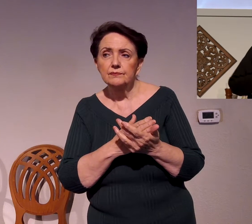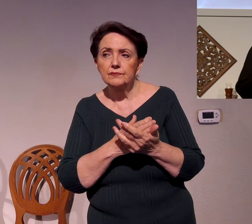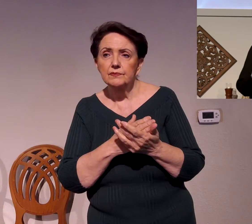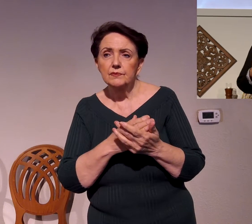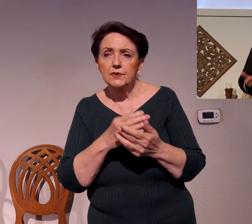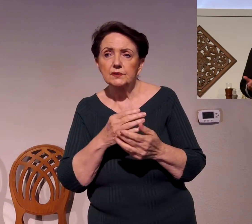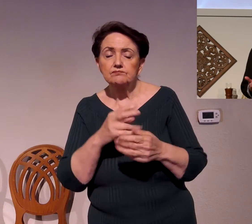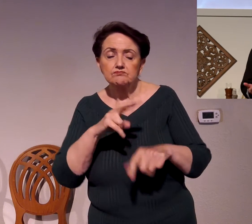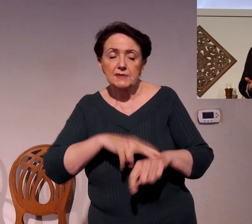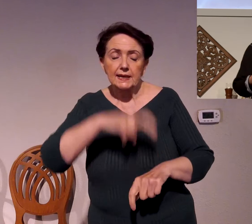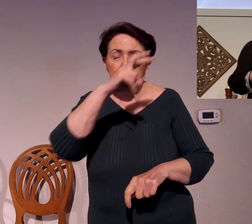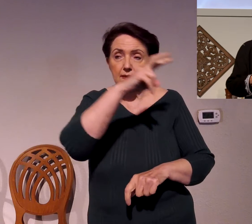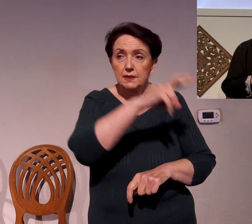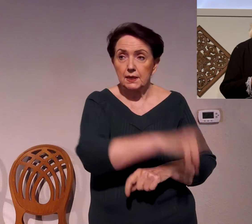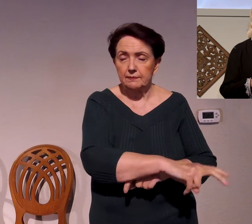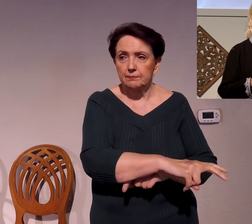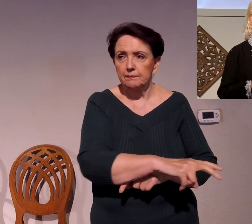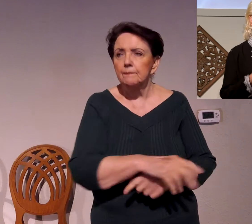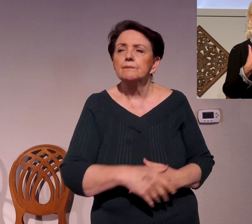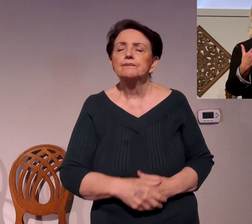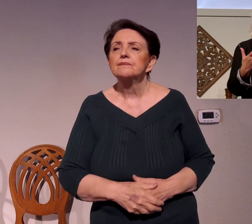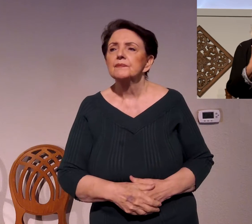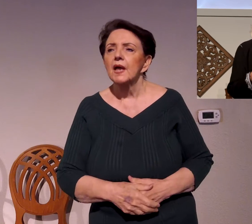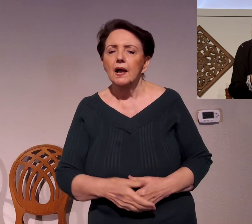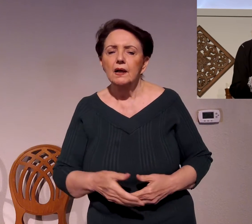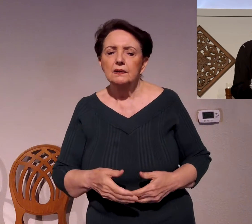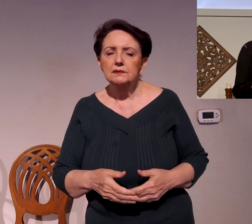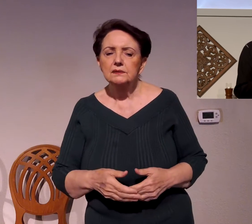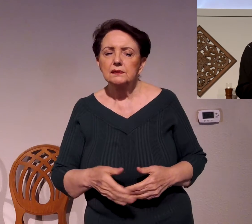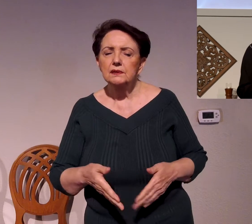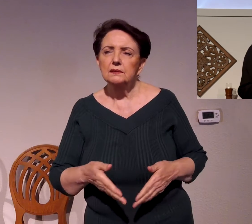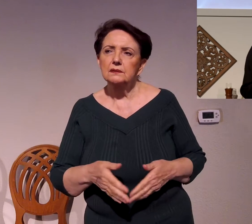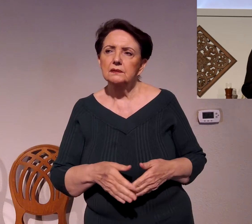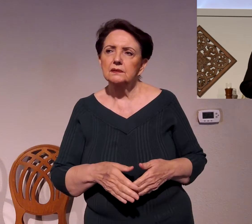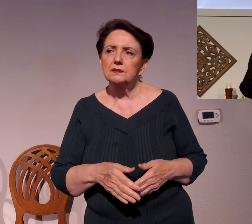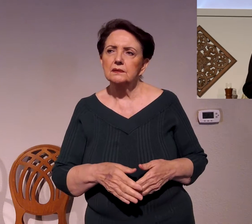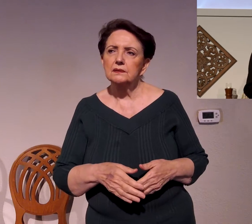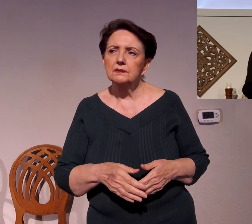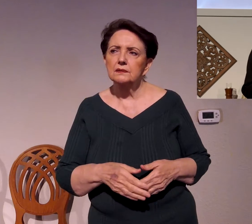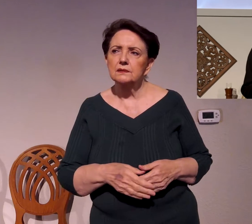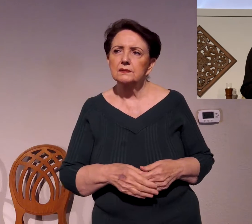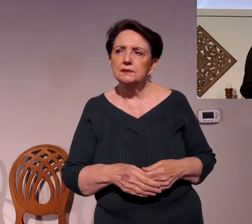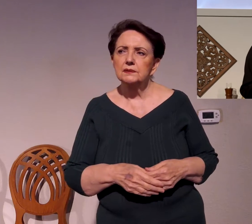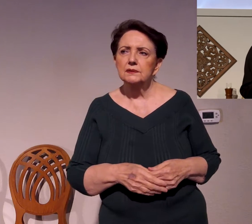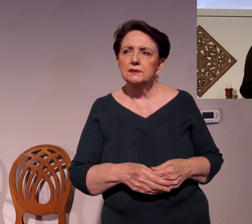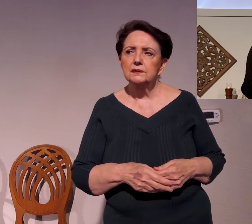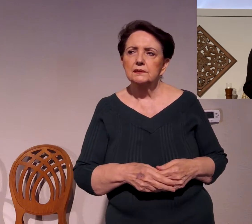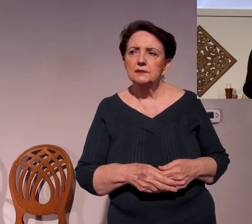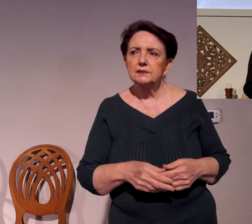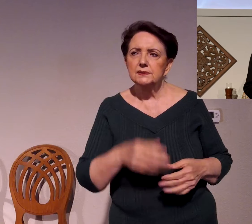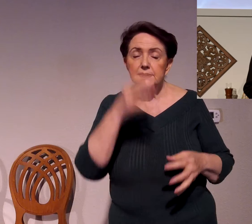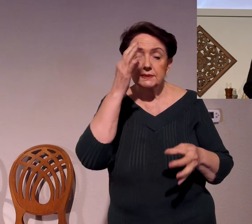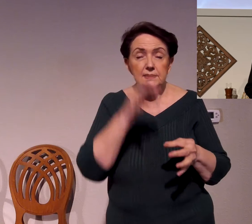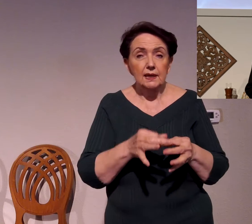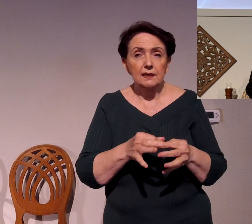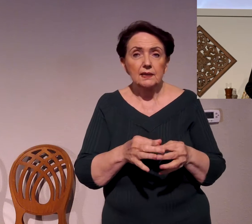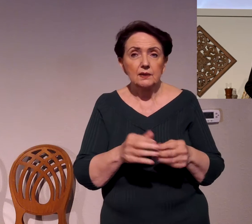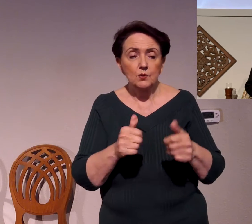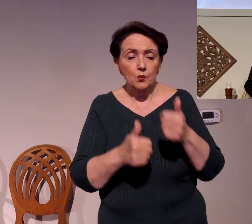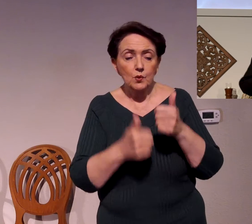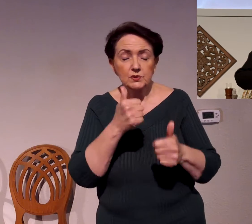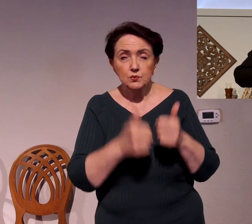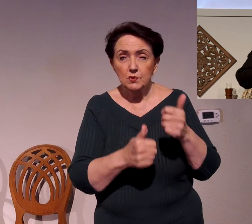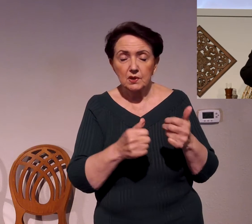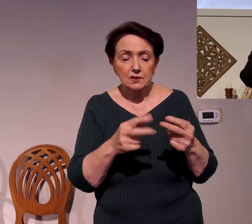leap, taking the leap, allowing which one of these things is going to be called